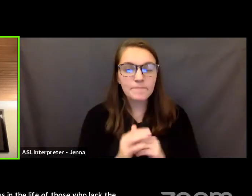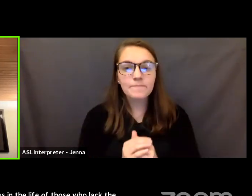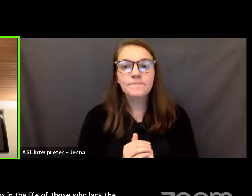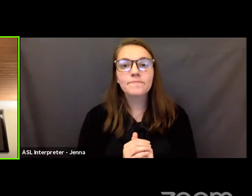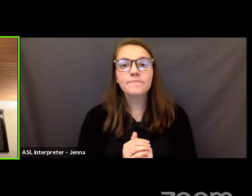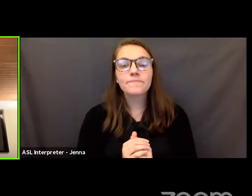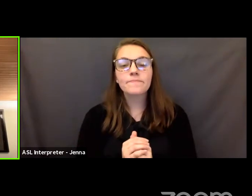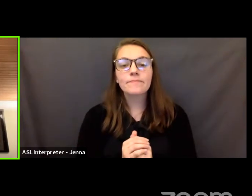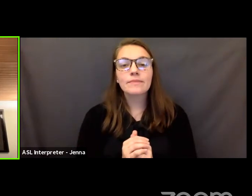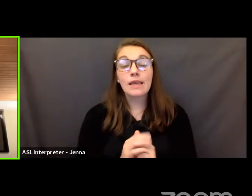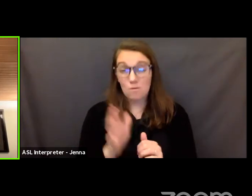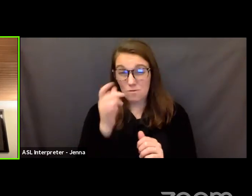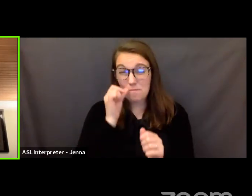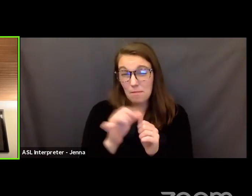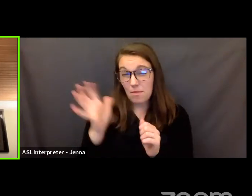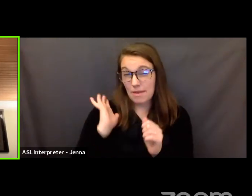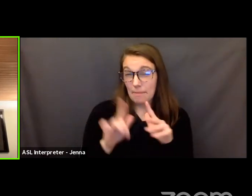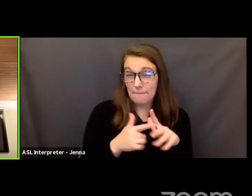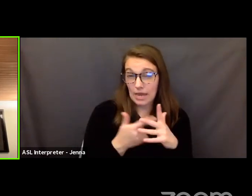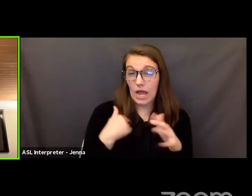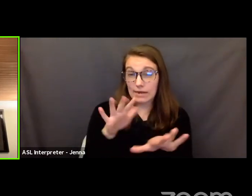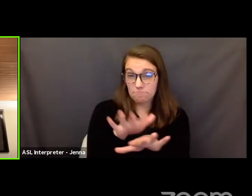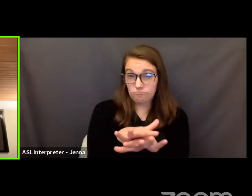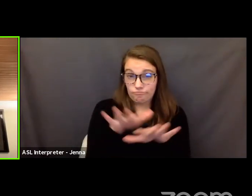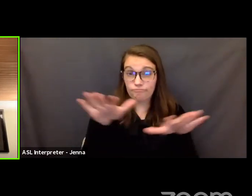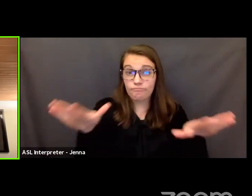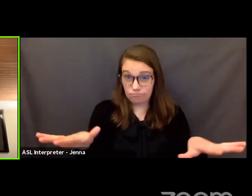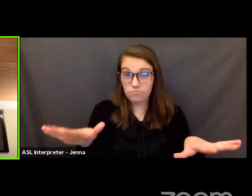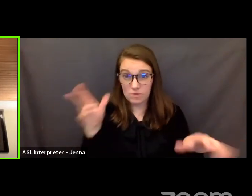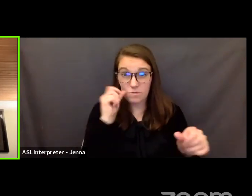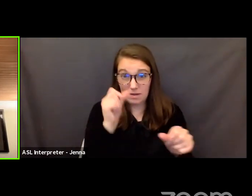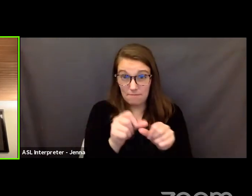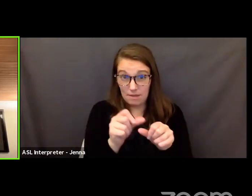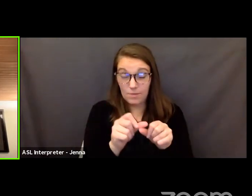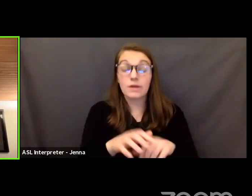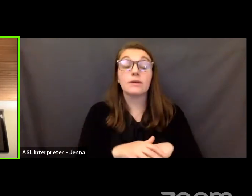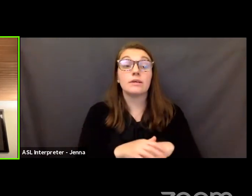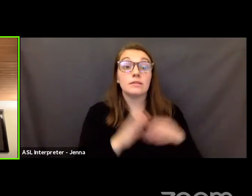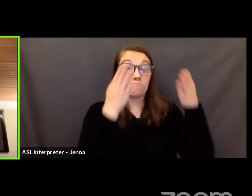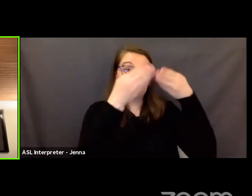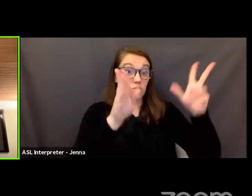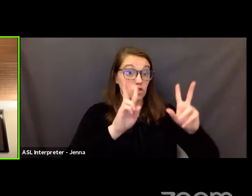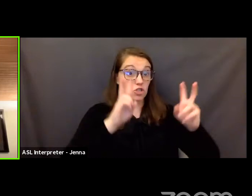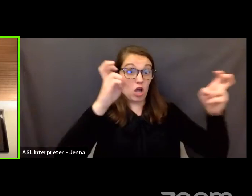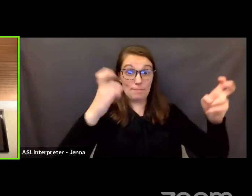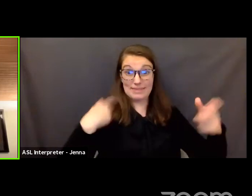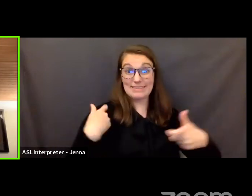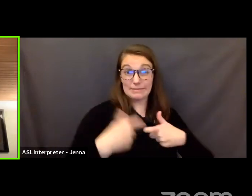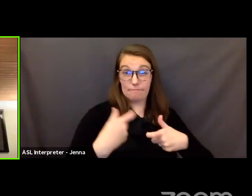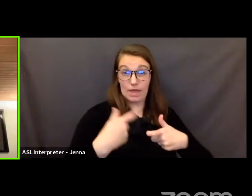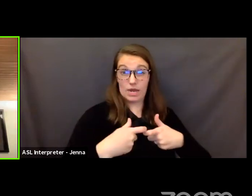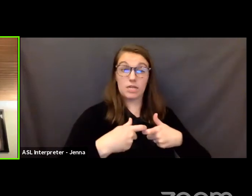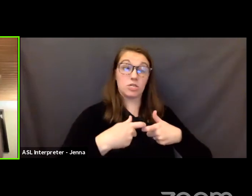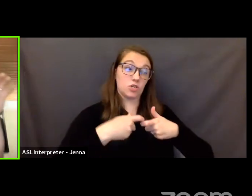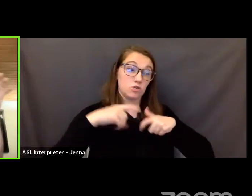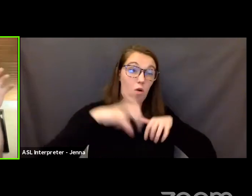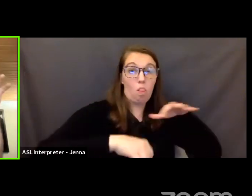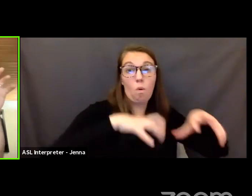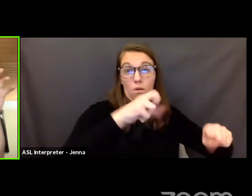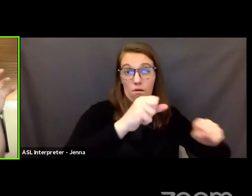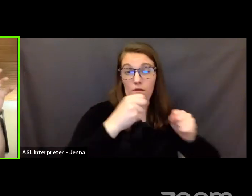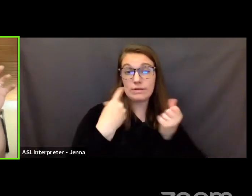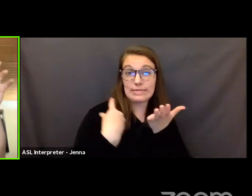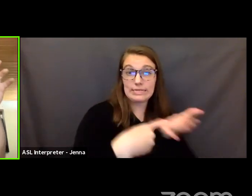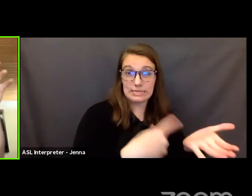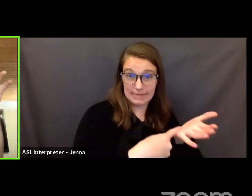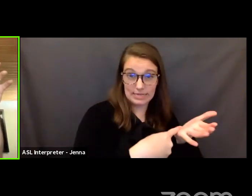about the distinction I made in the beginning between the topic of the Spanish colonial debates and the larger subject of